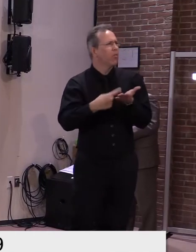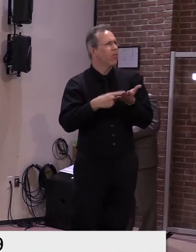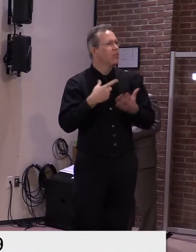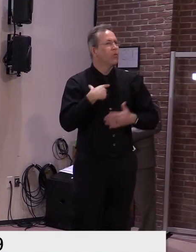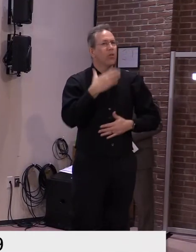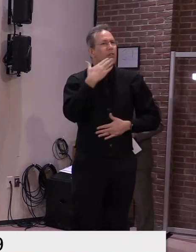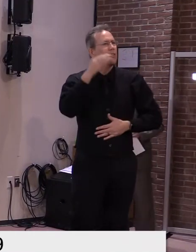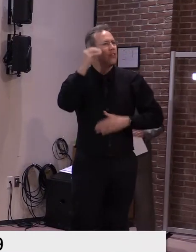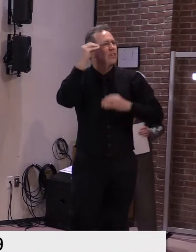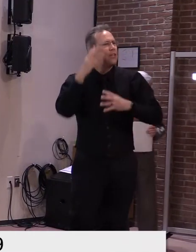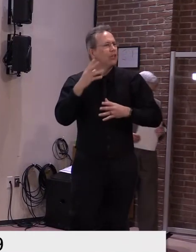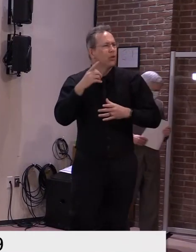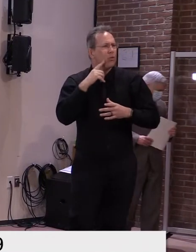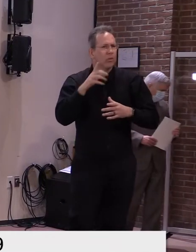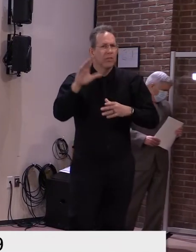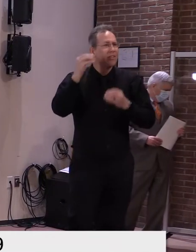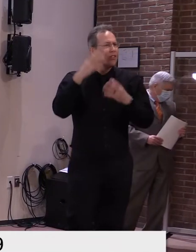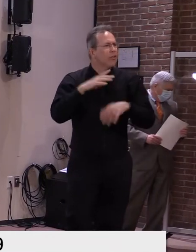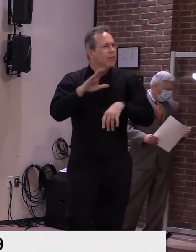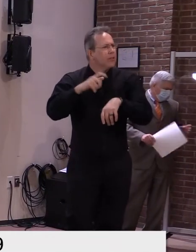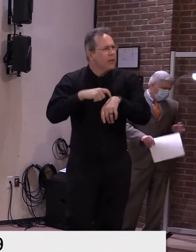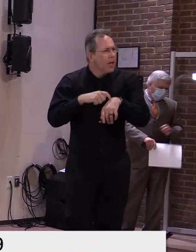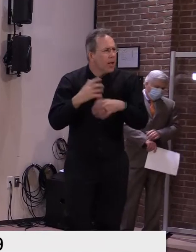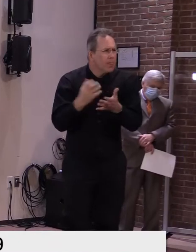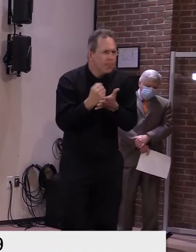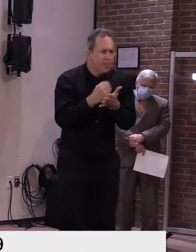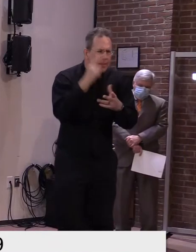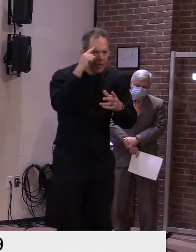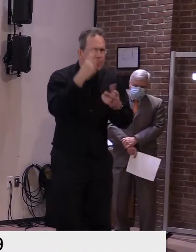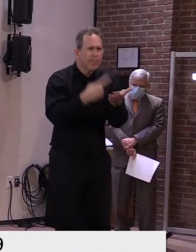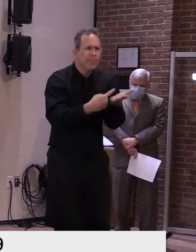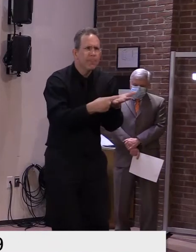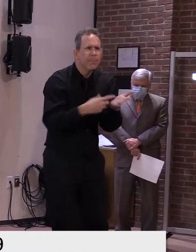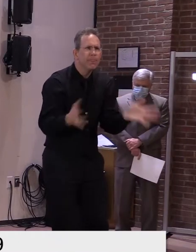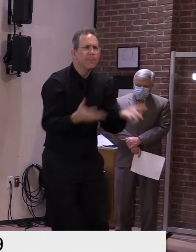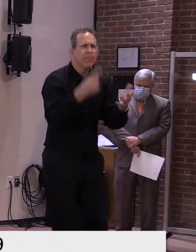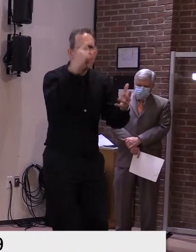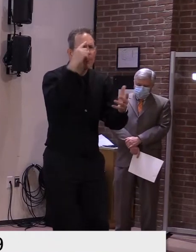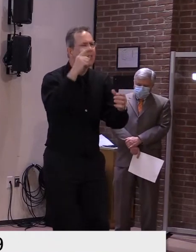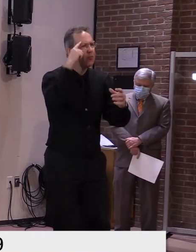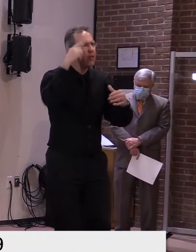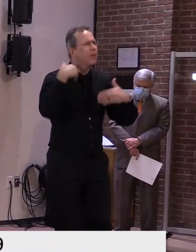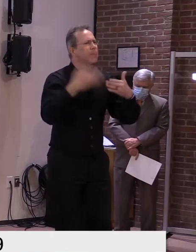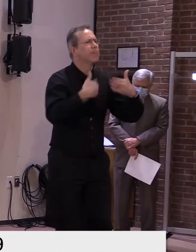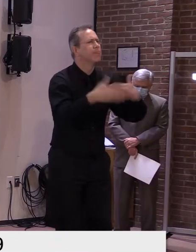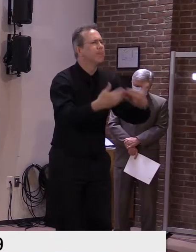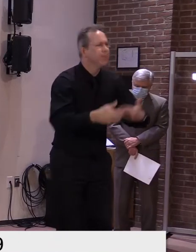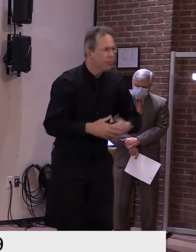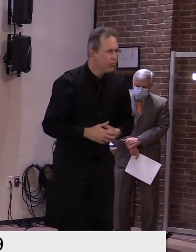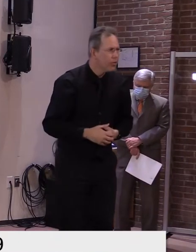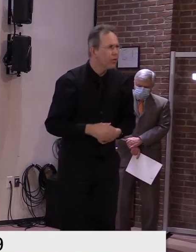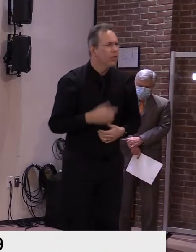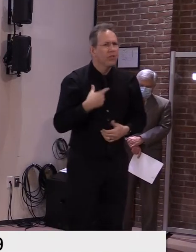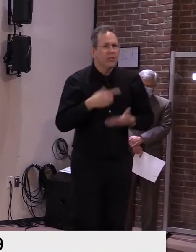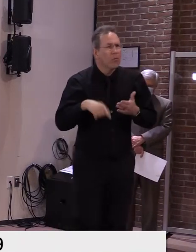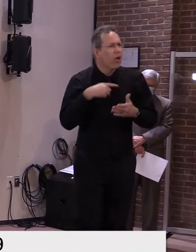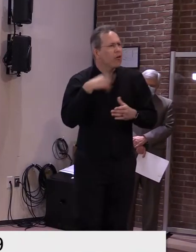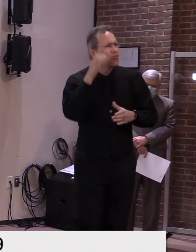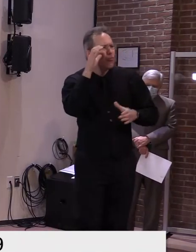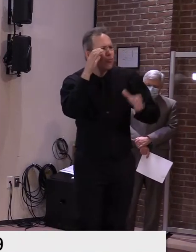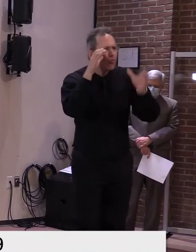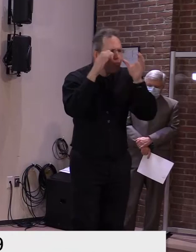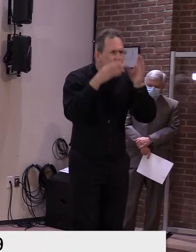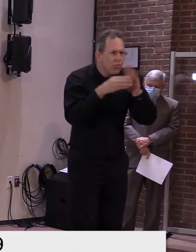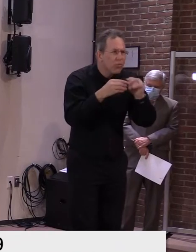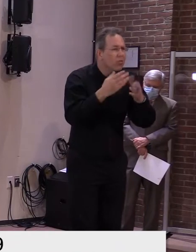health. They're worried about making and keeping friends, domestic abuse, and being heard. They're asking to really be listened to